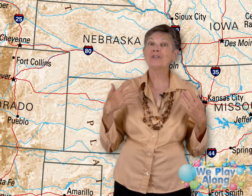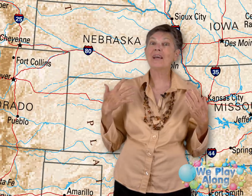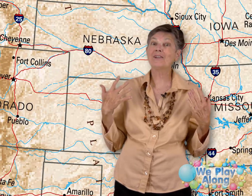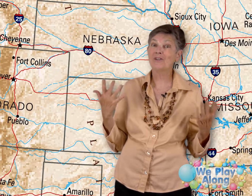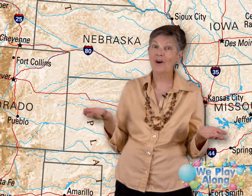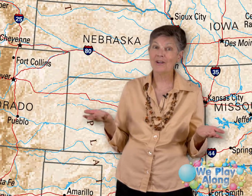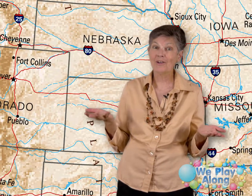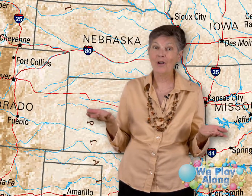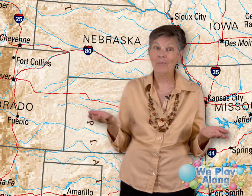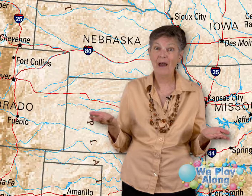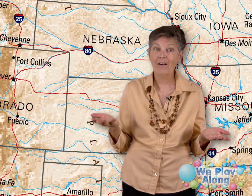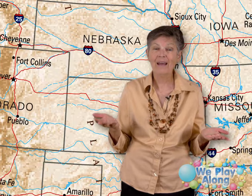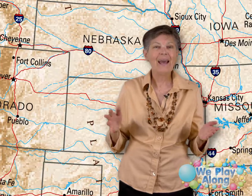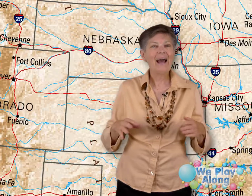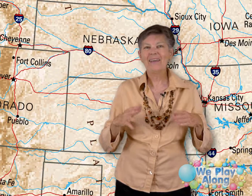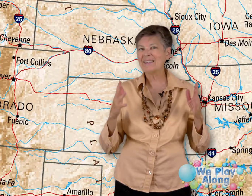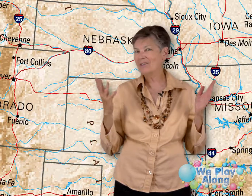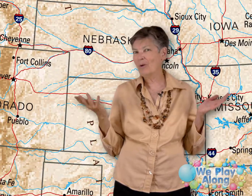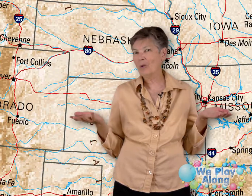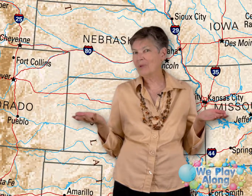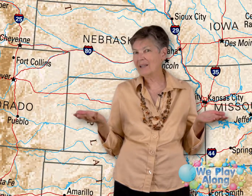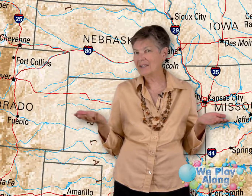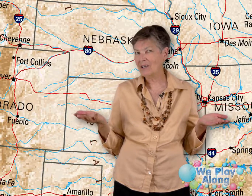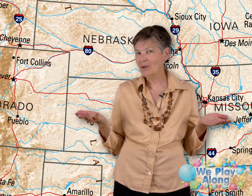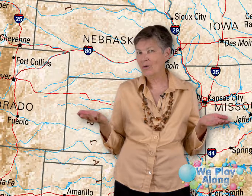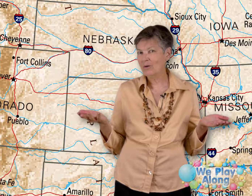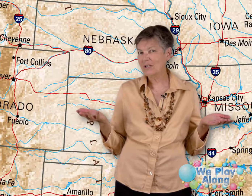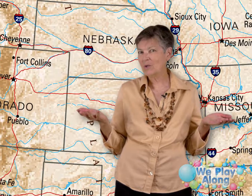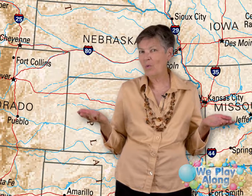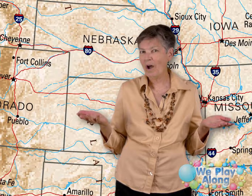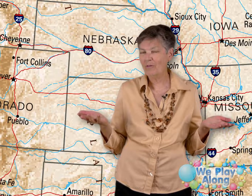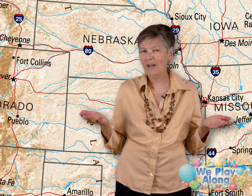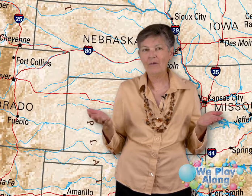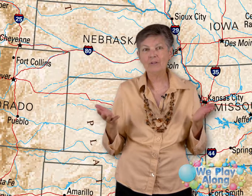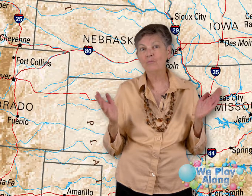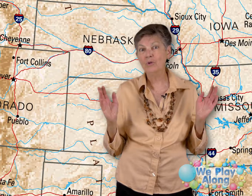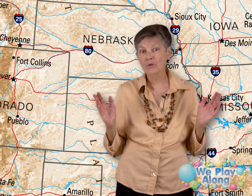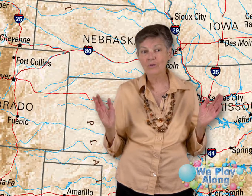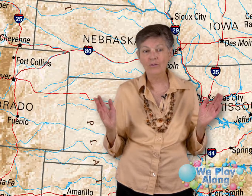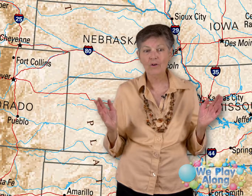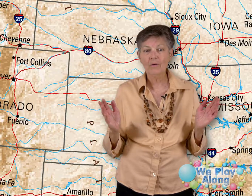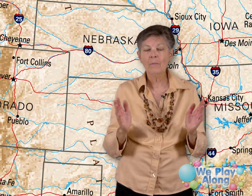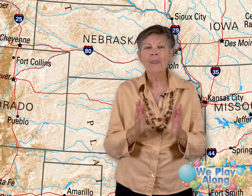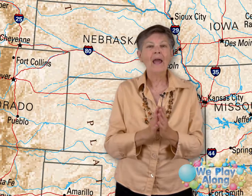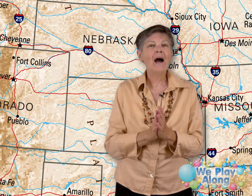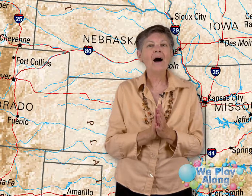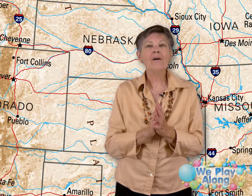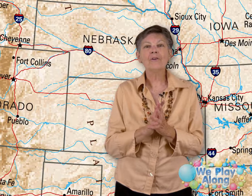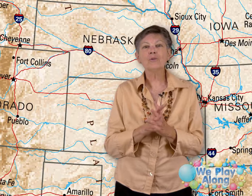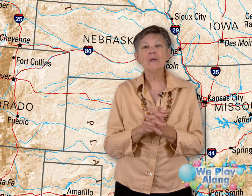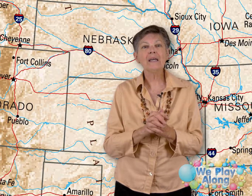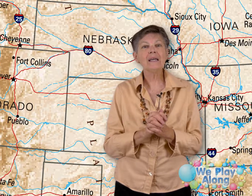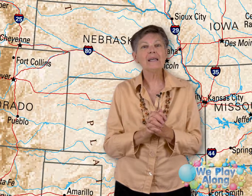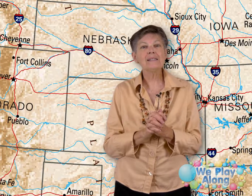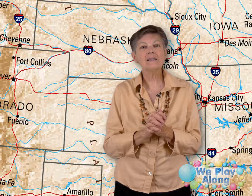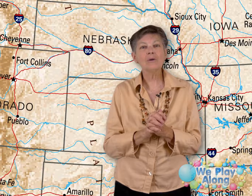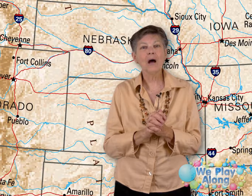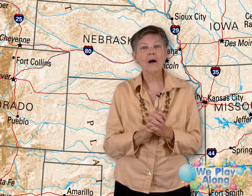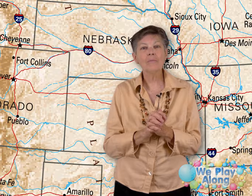state song is all about. I think it's the only place that it grows. It's a wildflower. It's beautiful. The tree is the